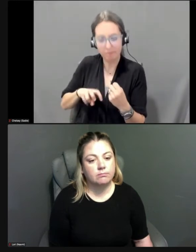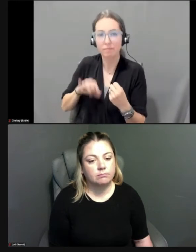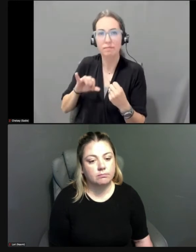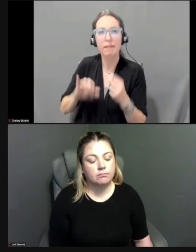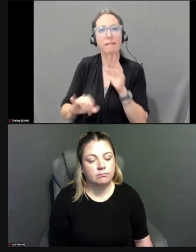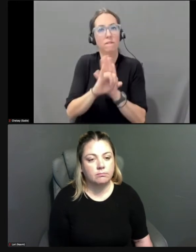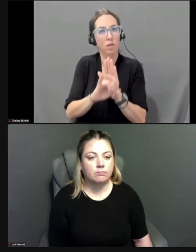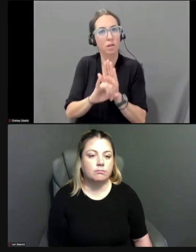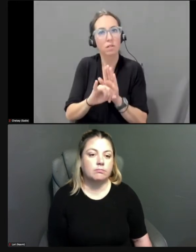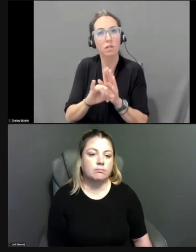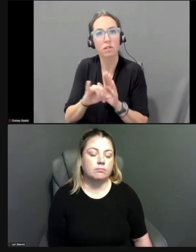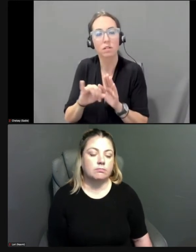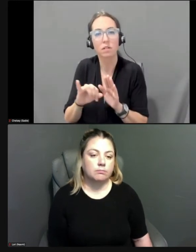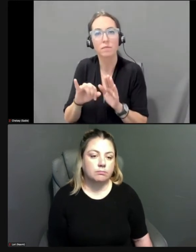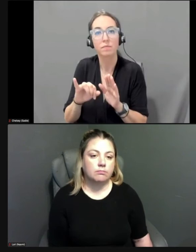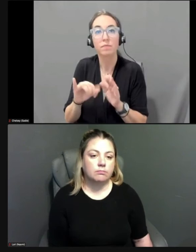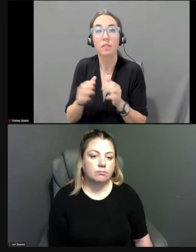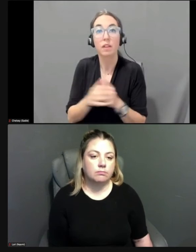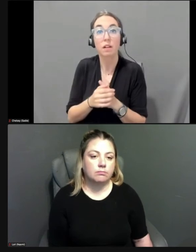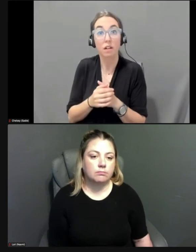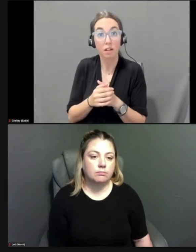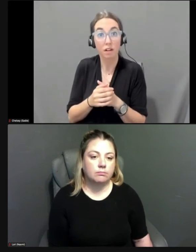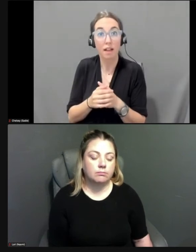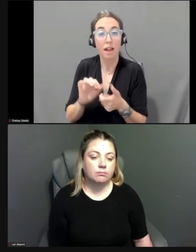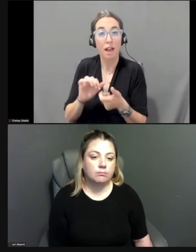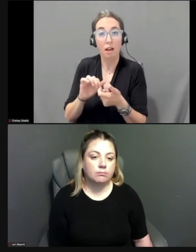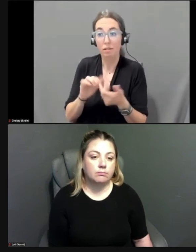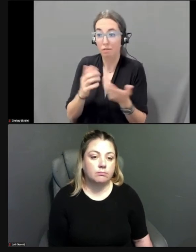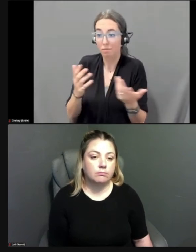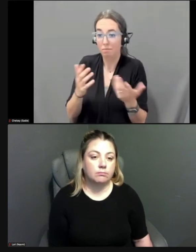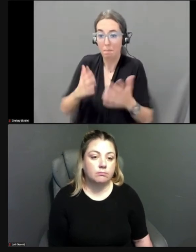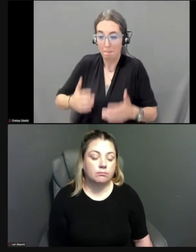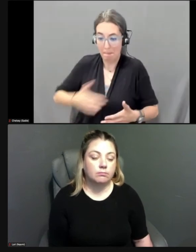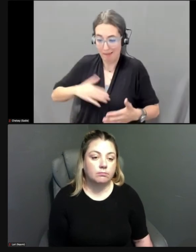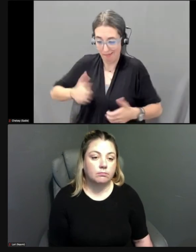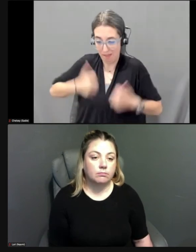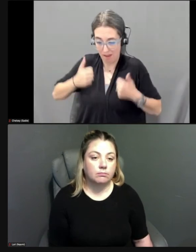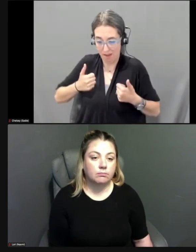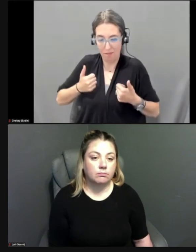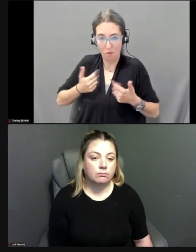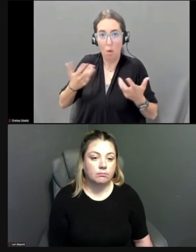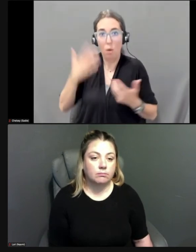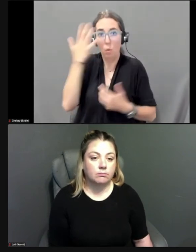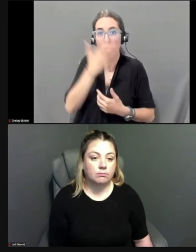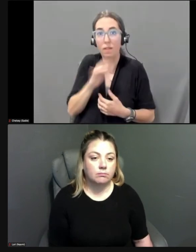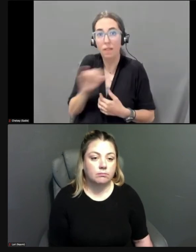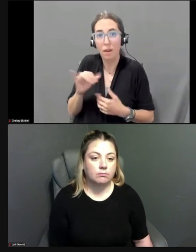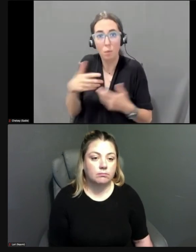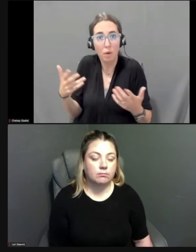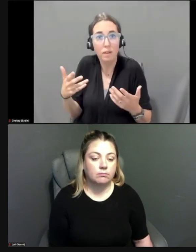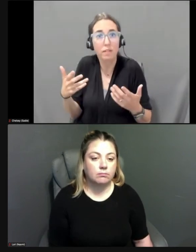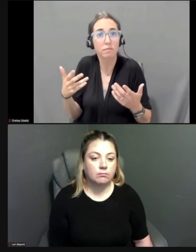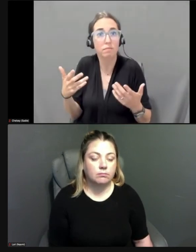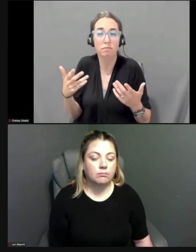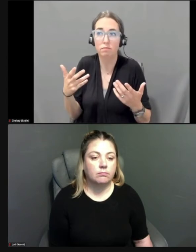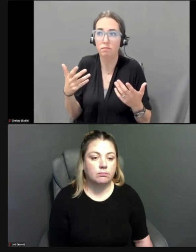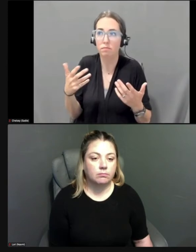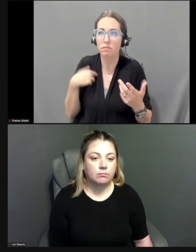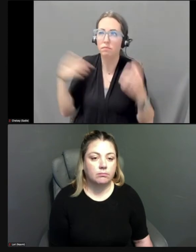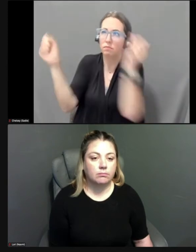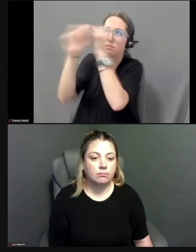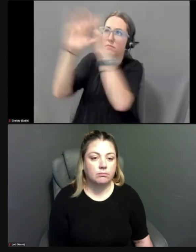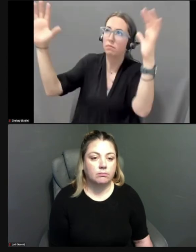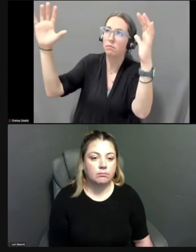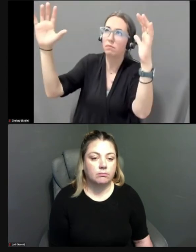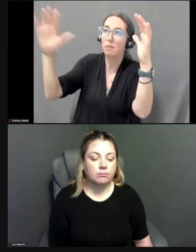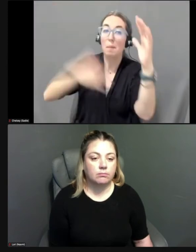evolved into like quitting a job that I actually, I liked my job, but it did not allow